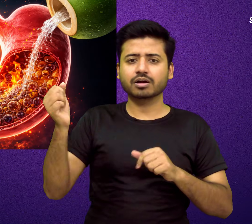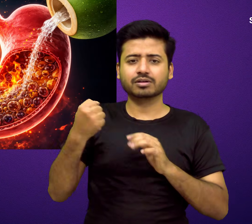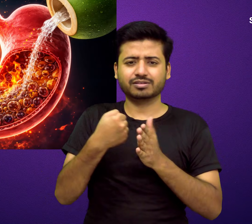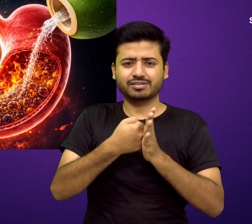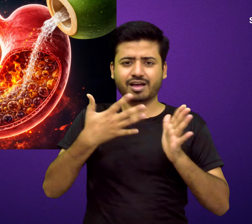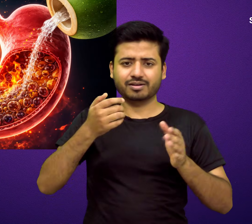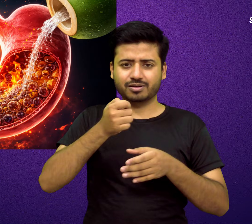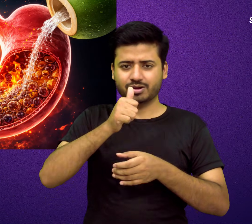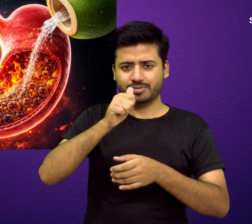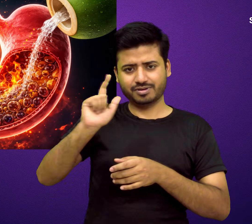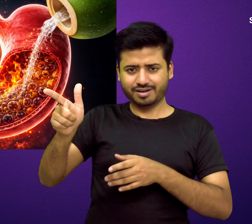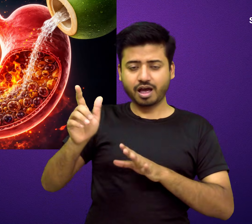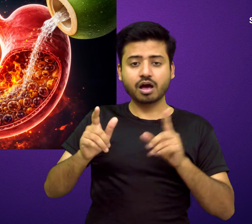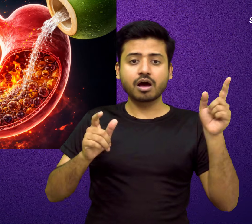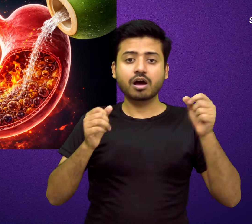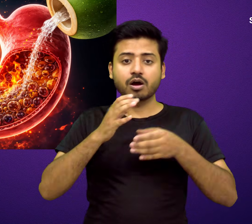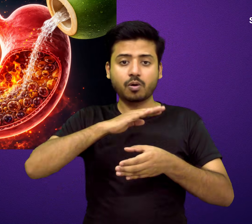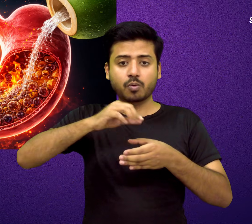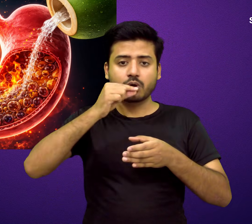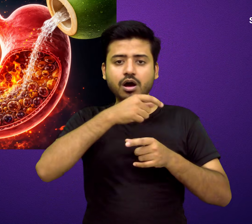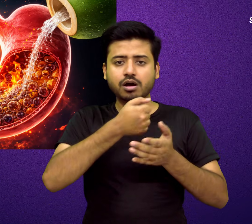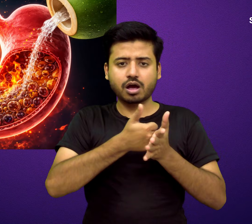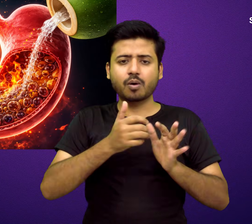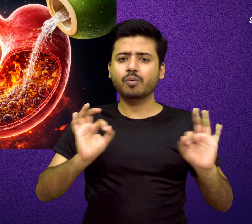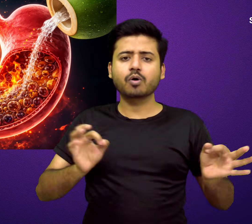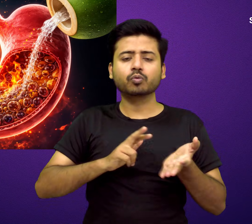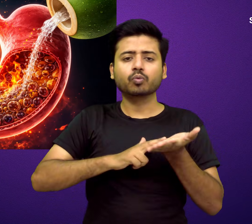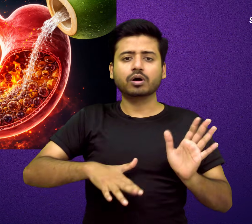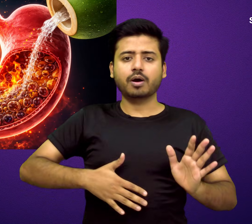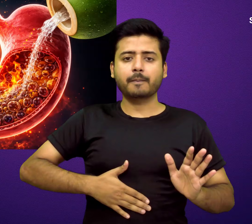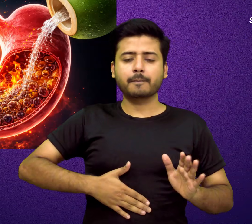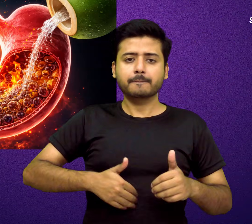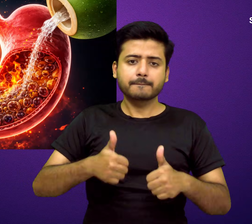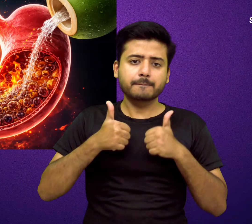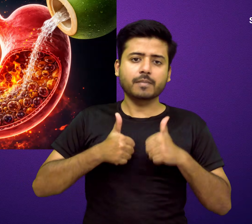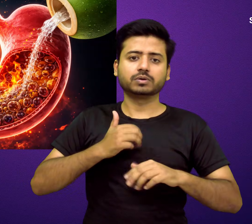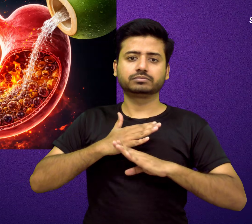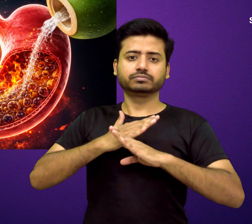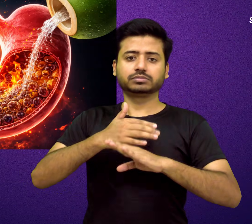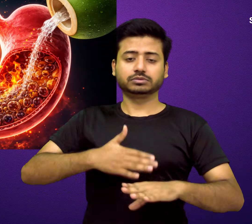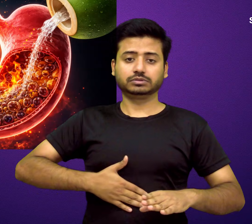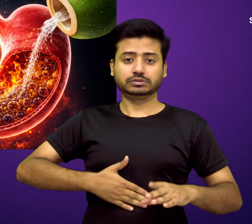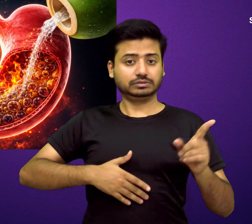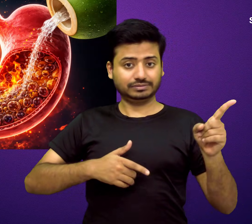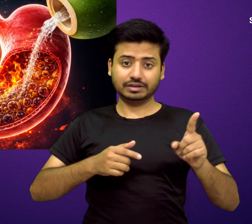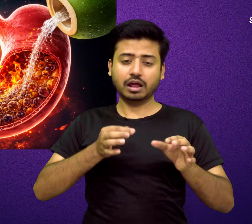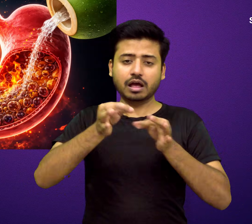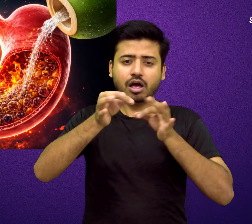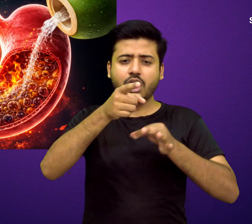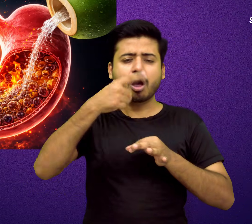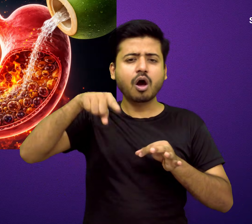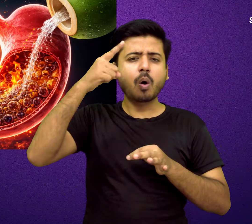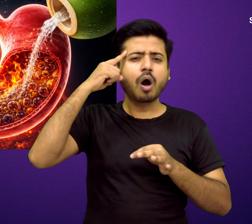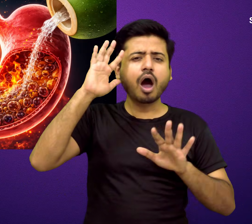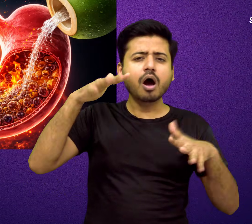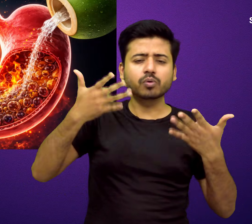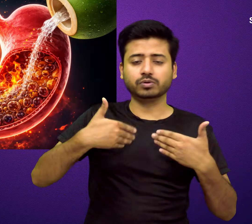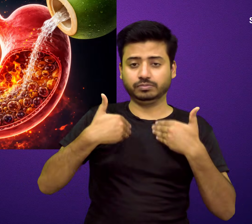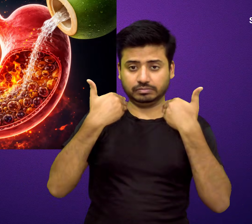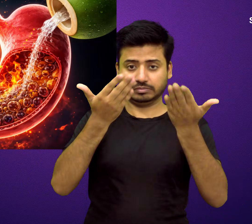keep liquids down or persistent vomiting, severe, sharp, or localized abdominal pain that makes it hard to stand up straight, blood in your